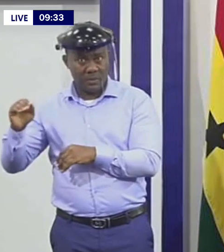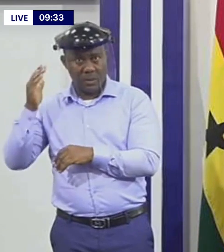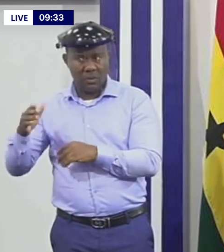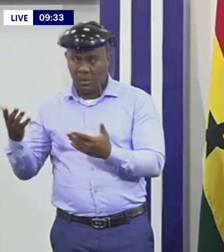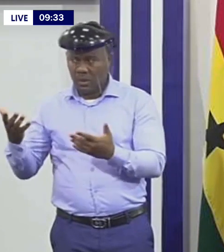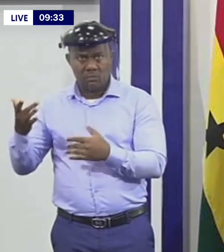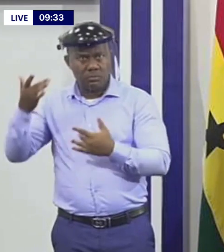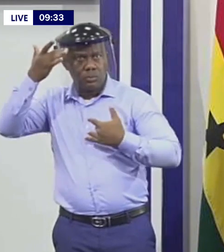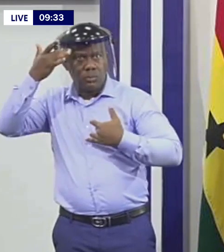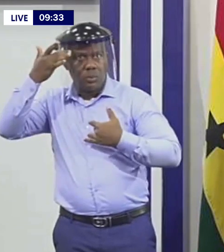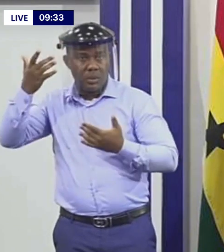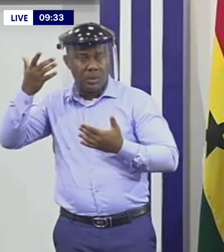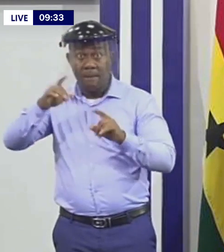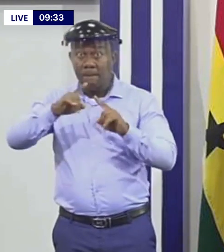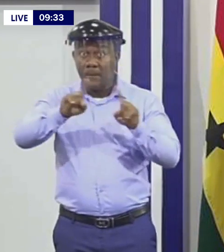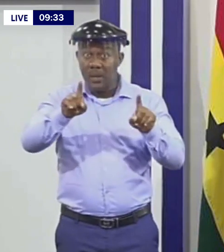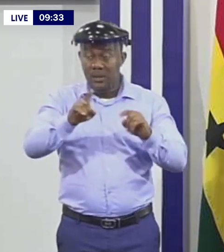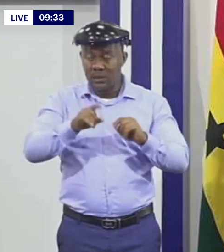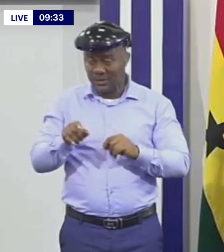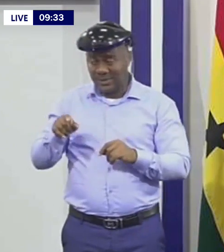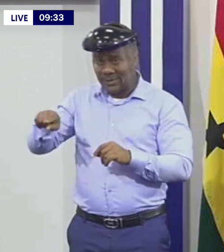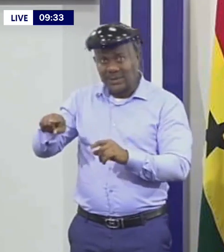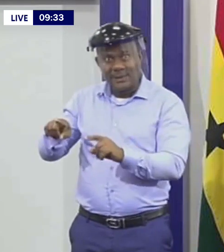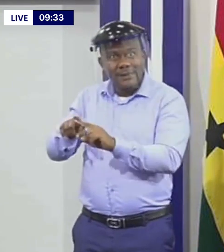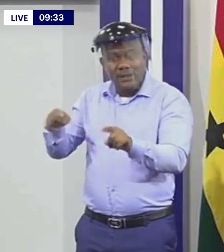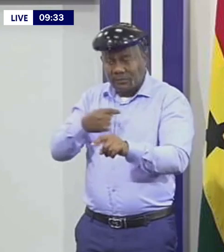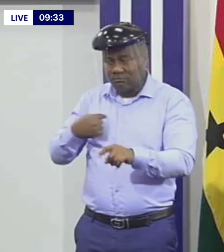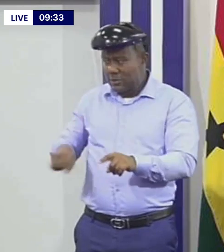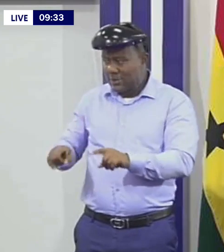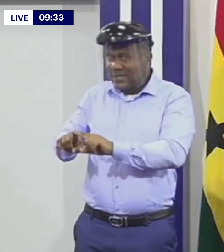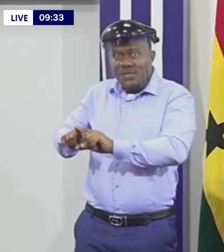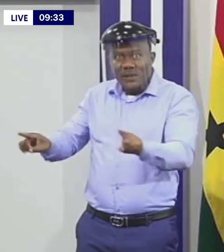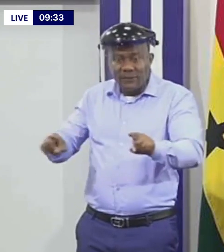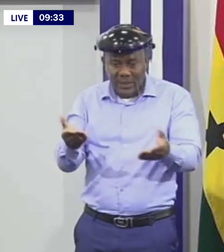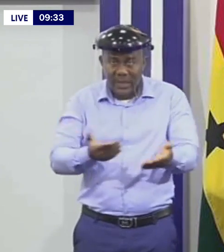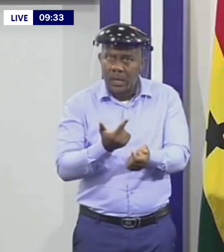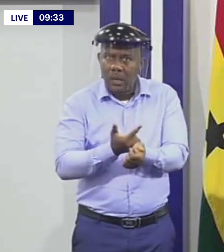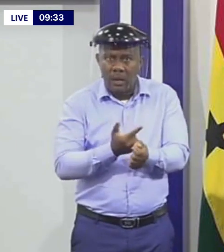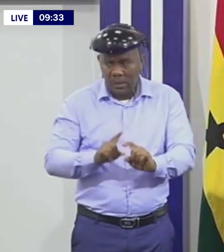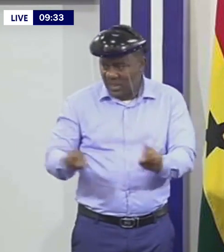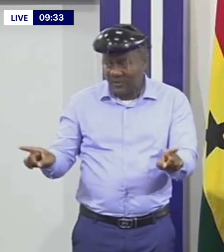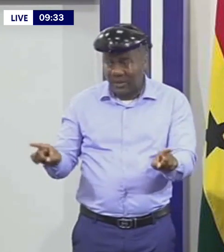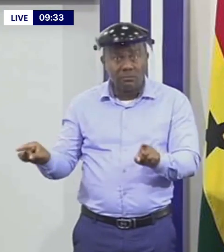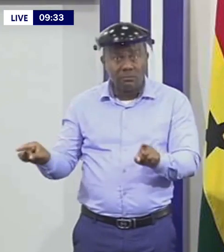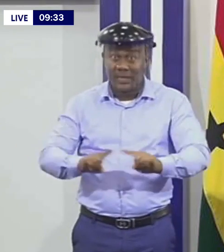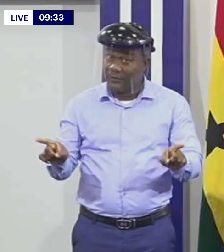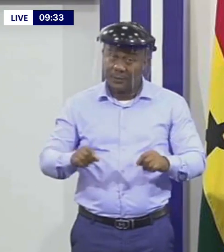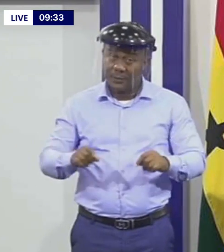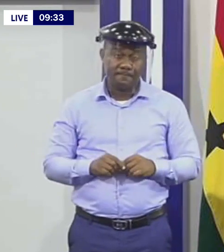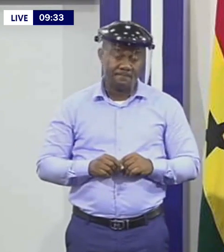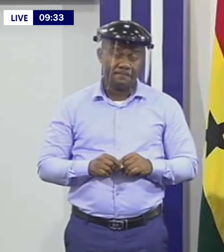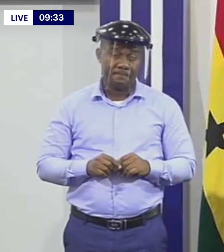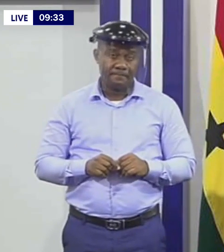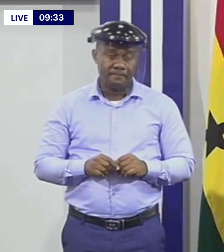the infection. But let's remember, the dynamics in China is the same as that in Ghana. Still, an aspect